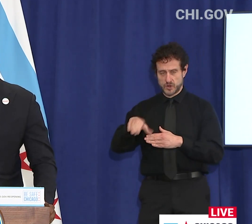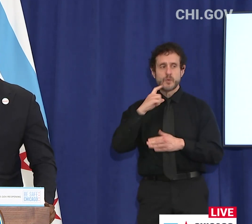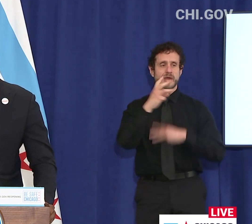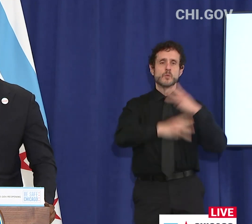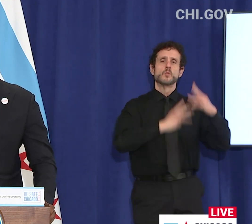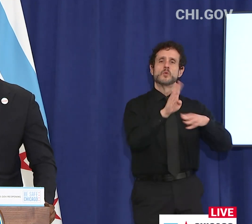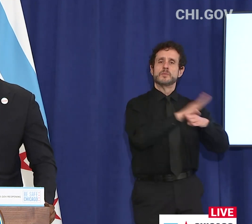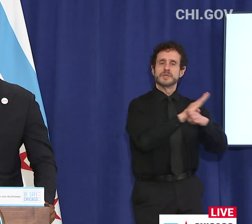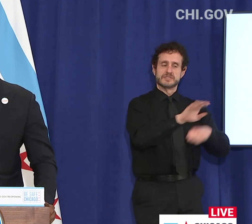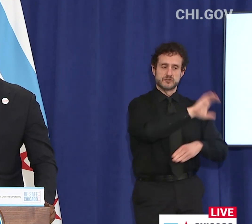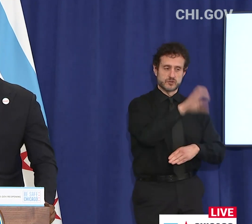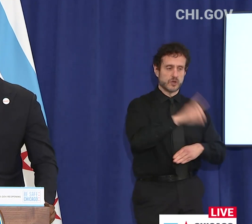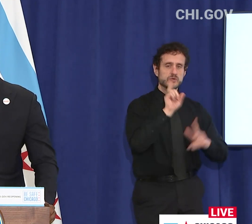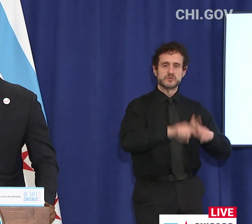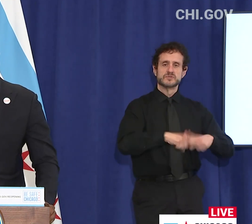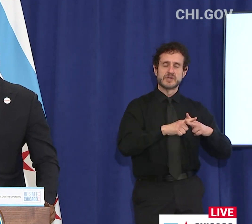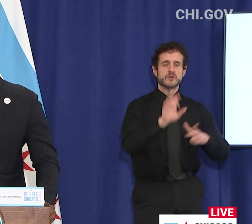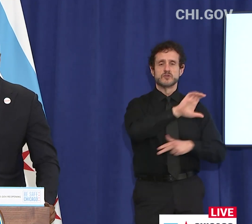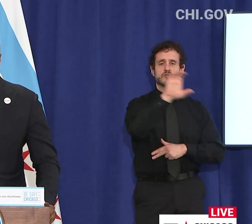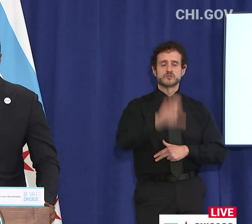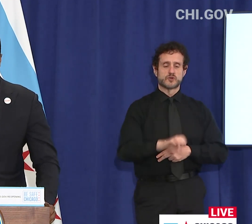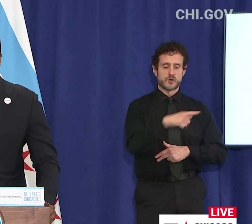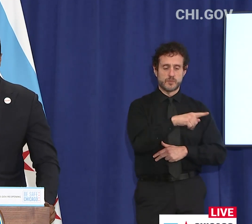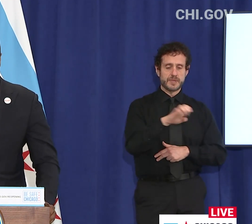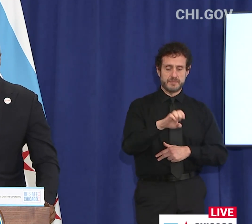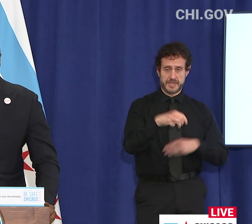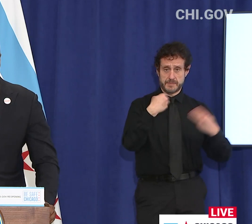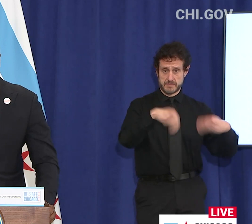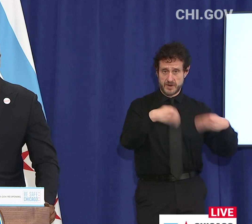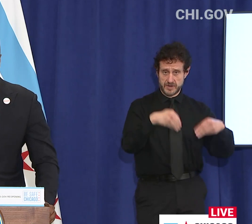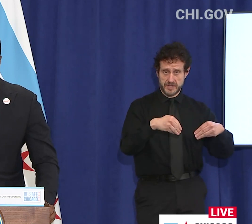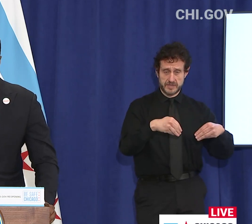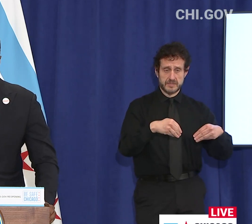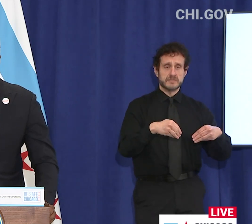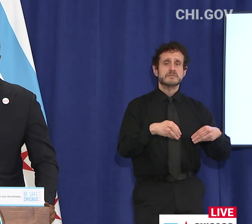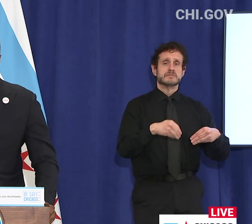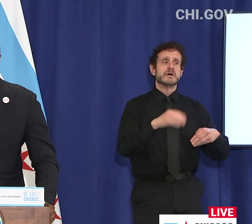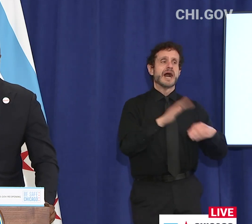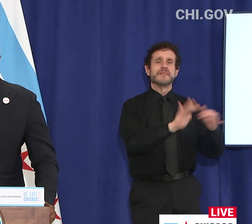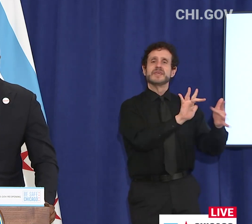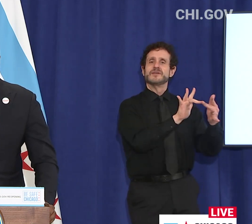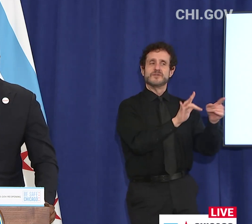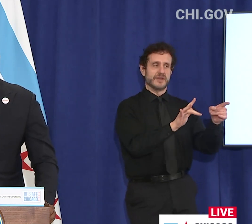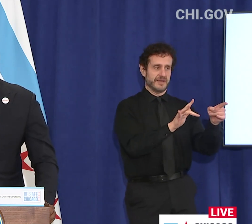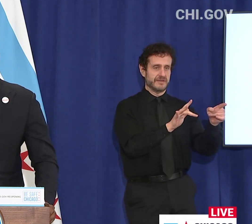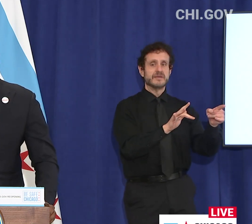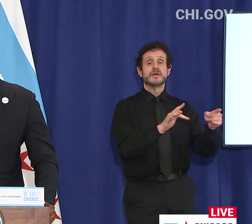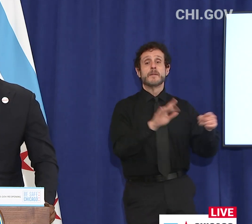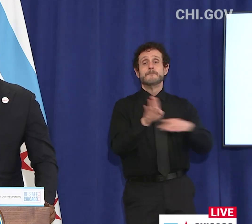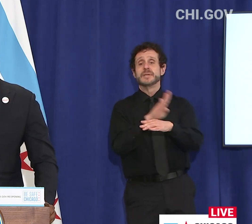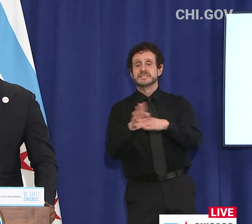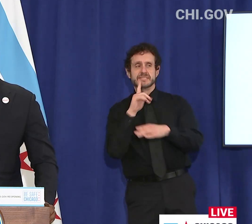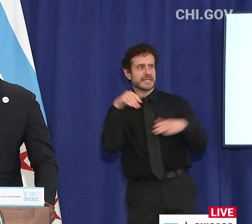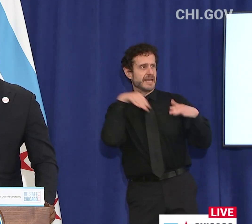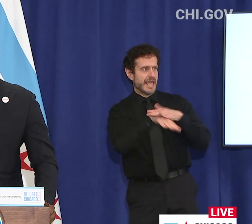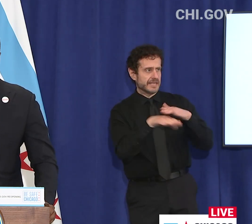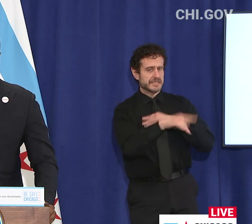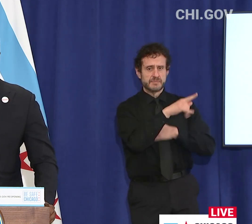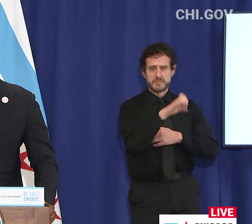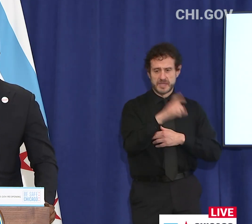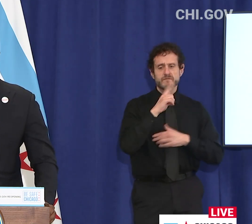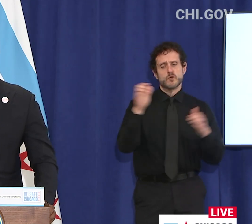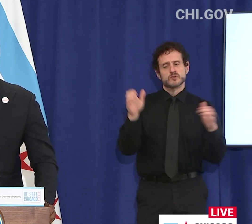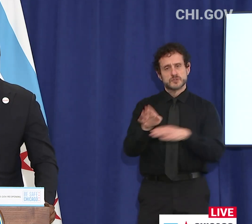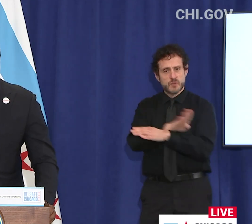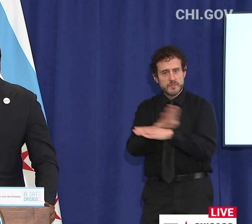Chicago PPE Market, a platform that is facilitating access to PPE for Chicago small